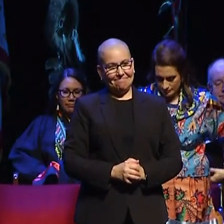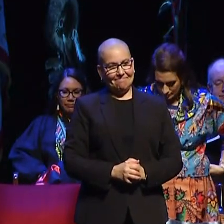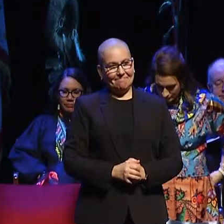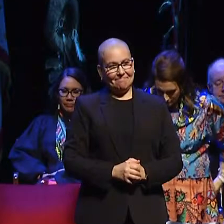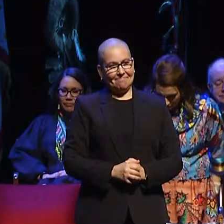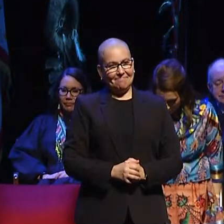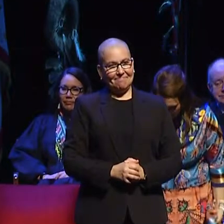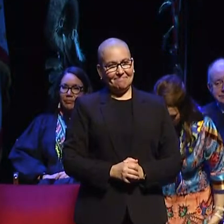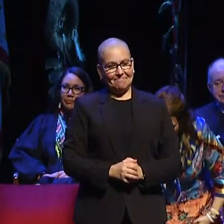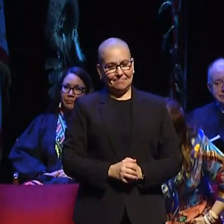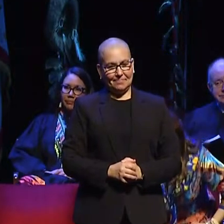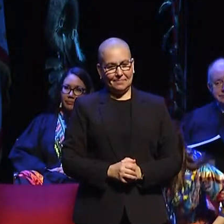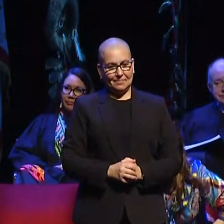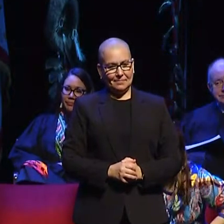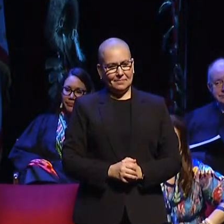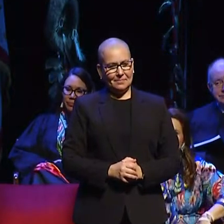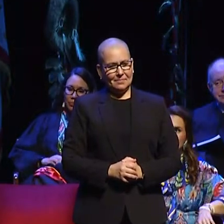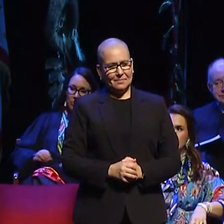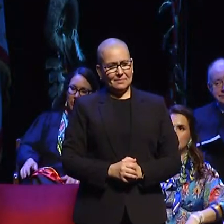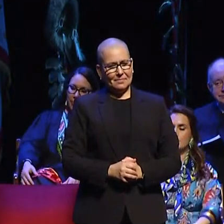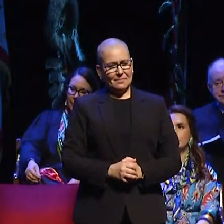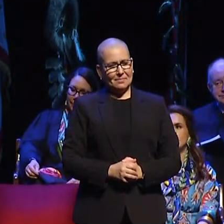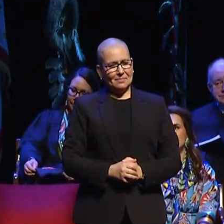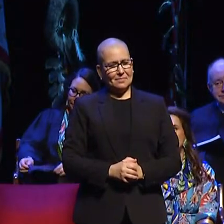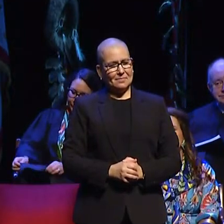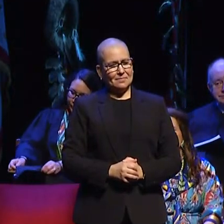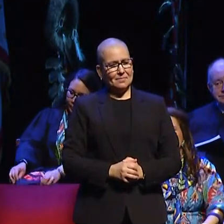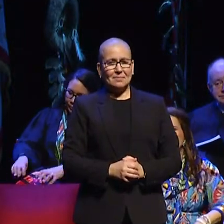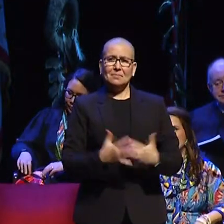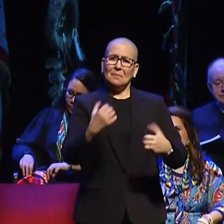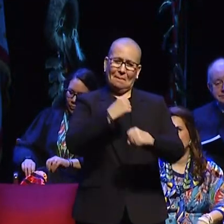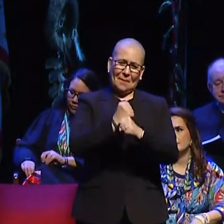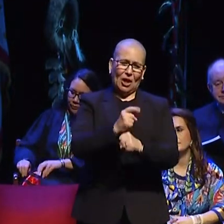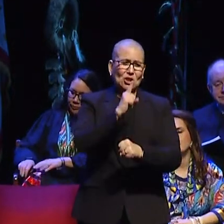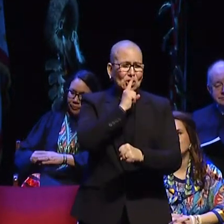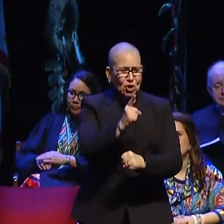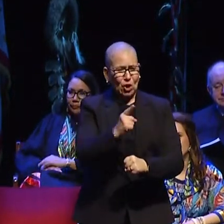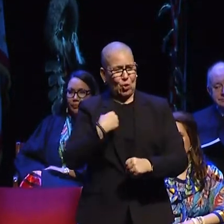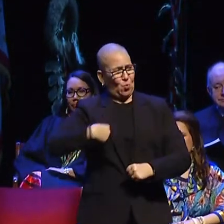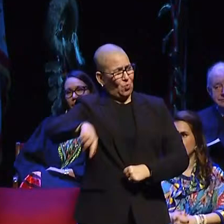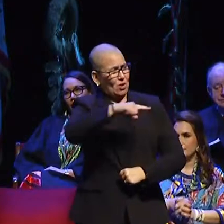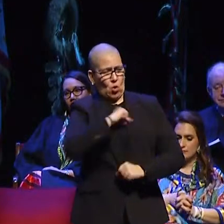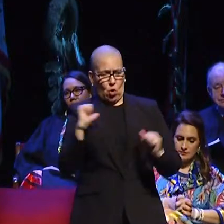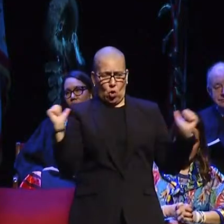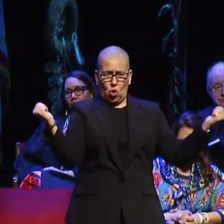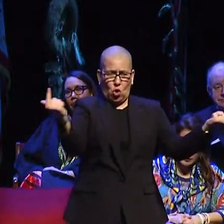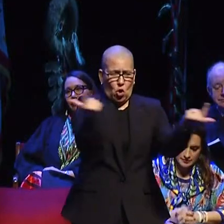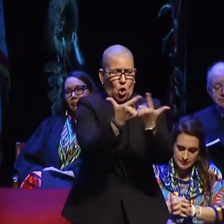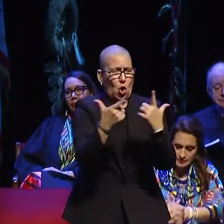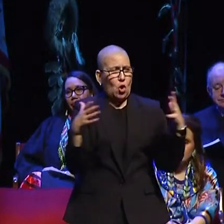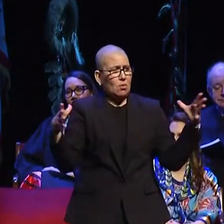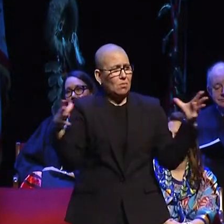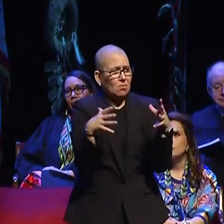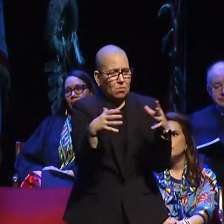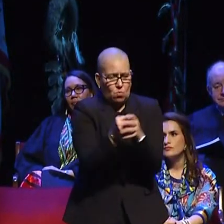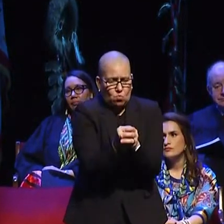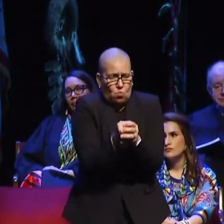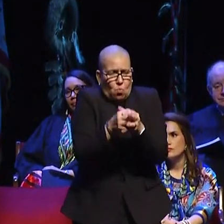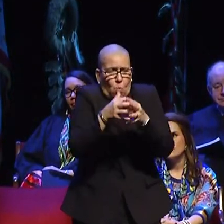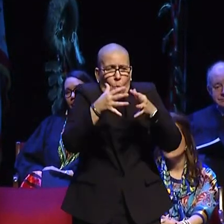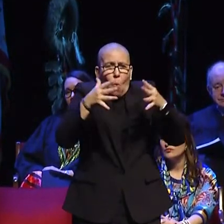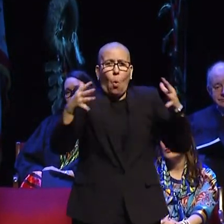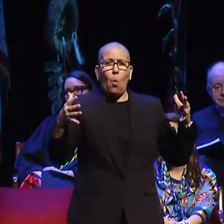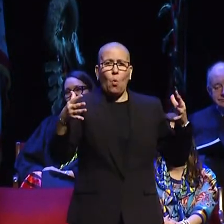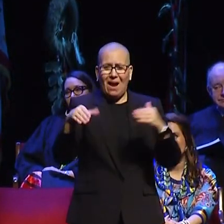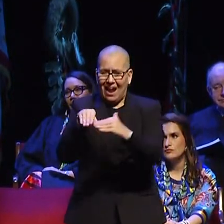And we can make sure that prosperity extends across the state. Let's make sure communities all across Minnesota have equal access to health care,